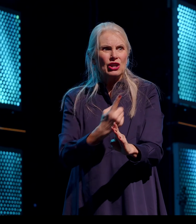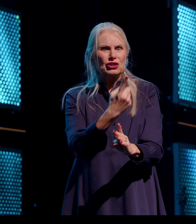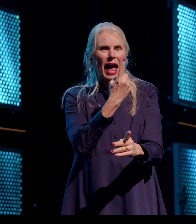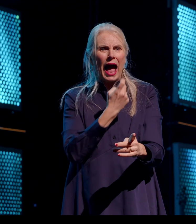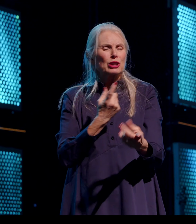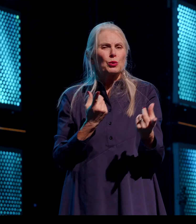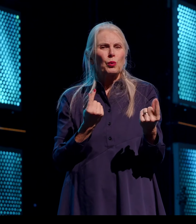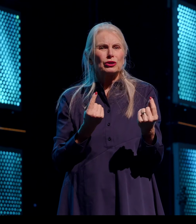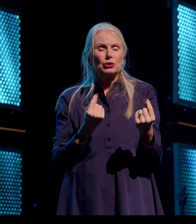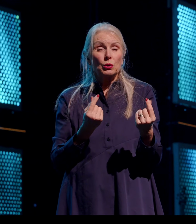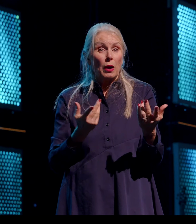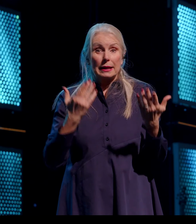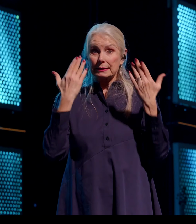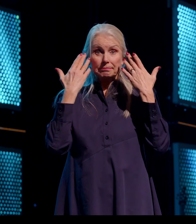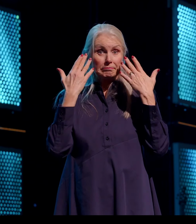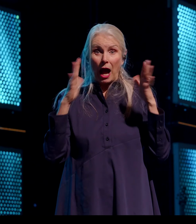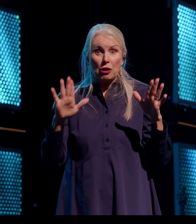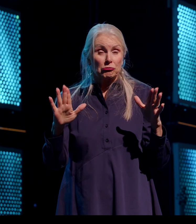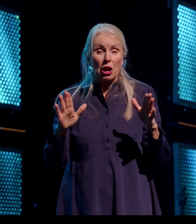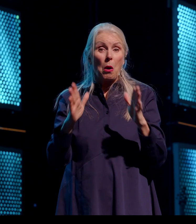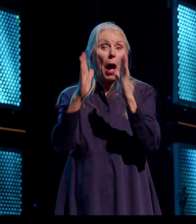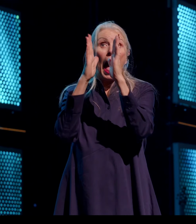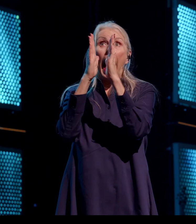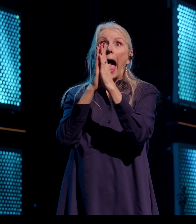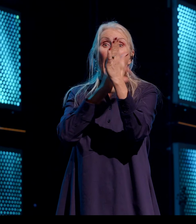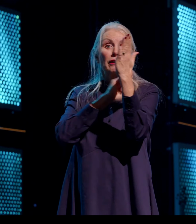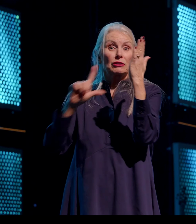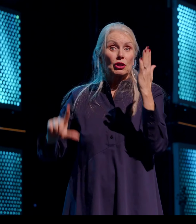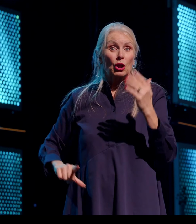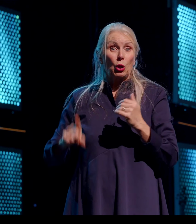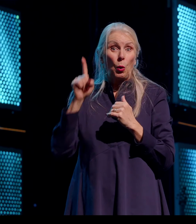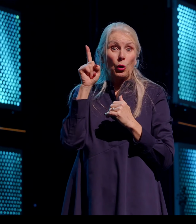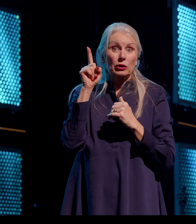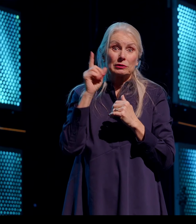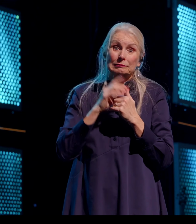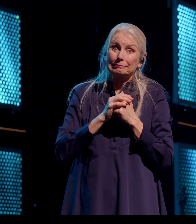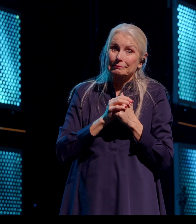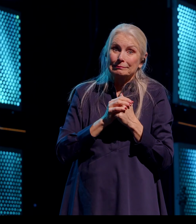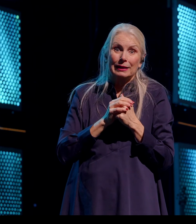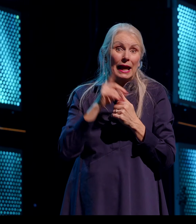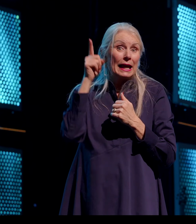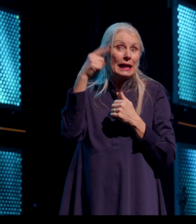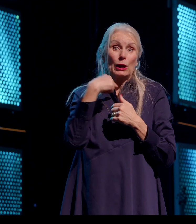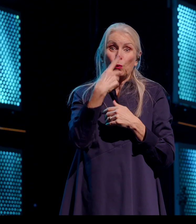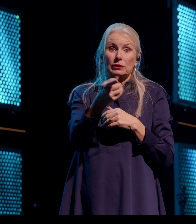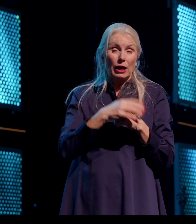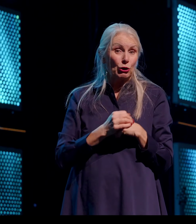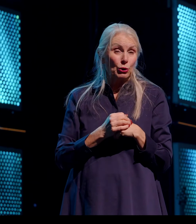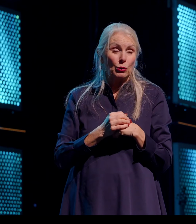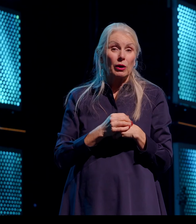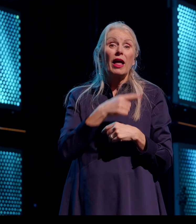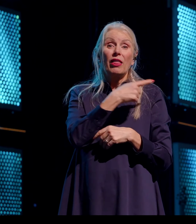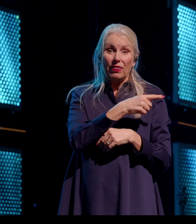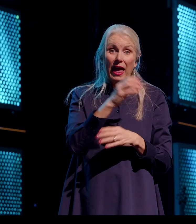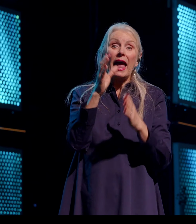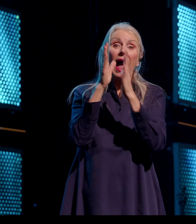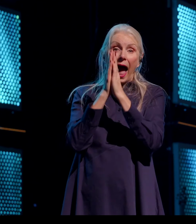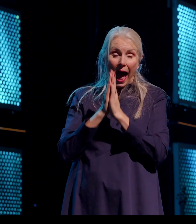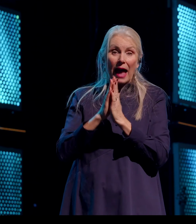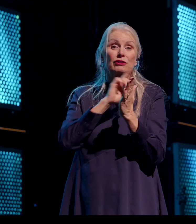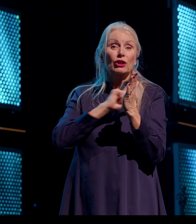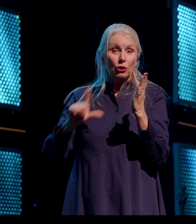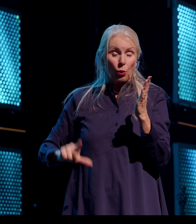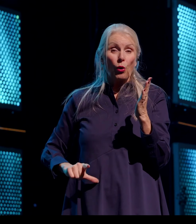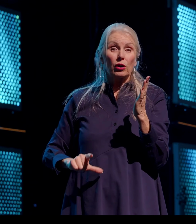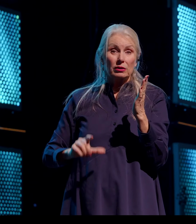tell you. Seek the Lord, and the Lord will lead you. I'm not putting any kind of pressure on you guys. They sought the Lord, and they thought the right thing to do was to give the